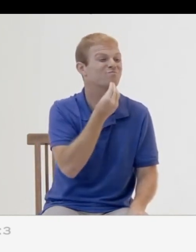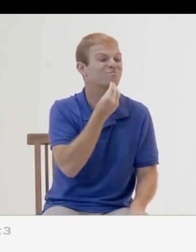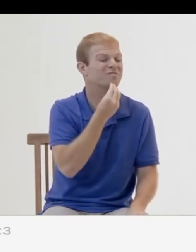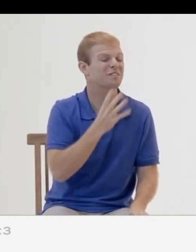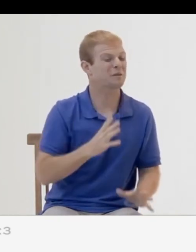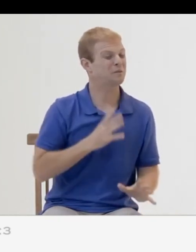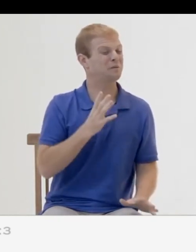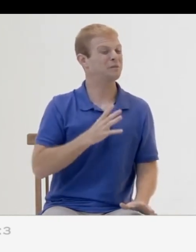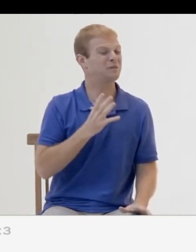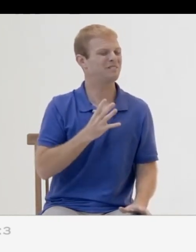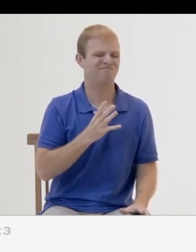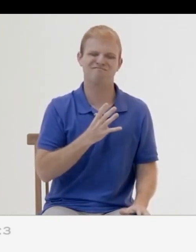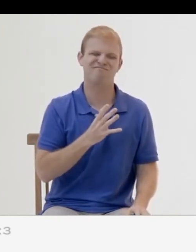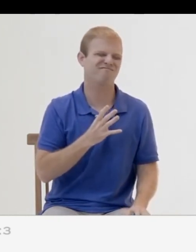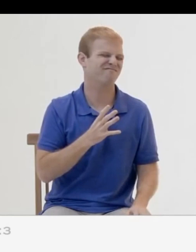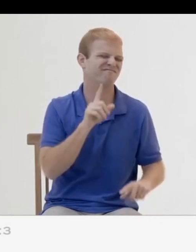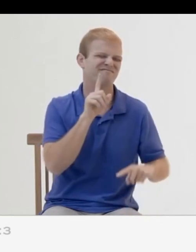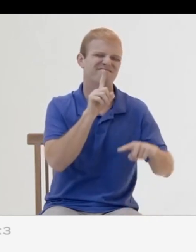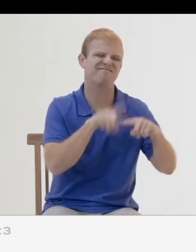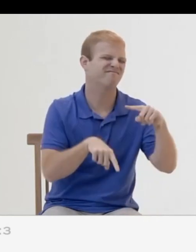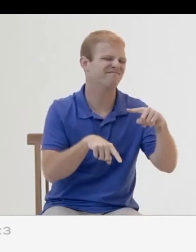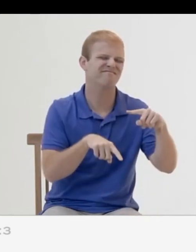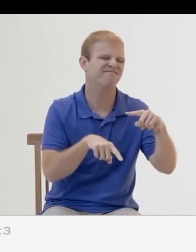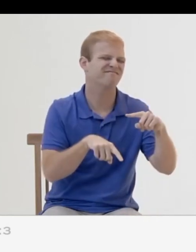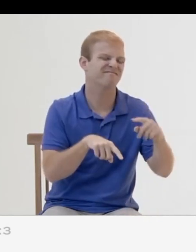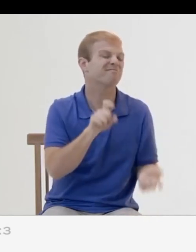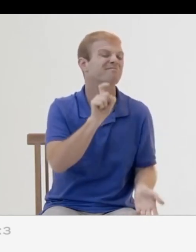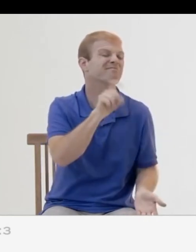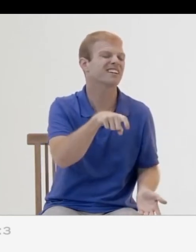Go out to a restaurant, fancy restaurant.